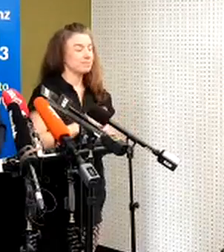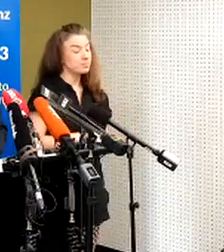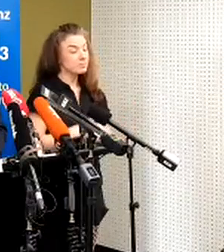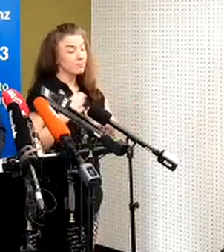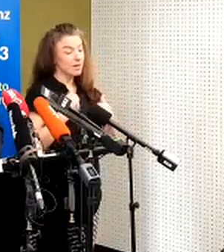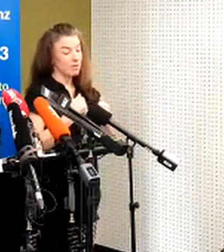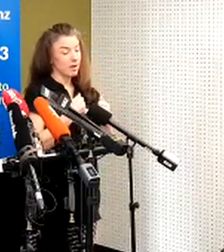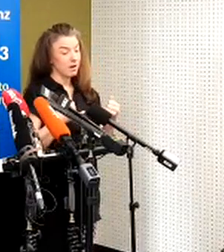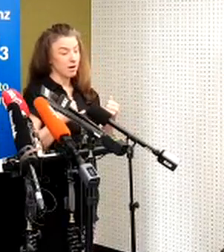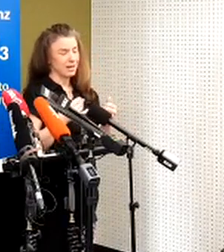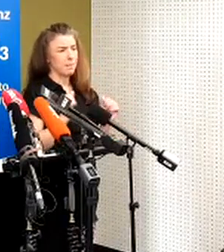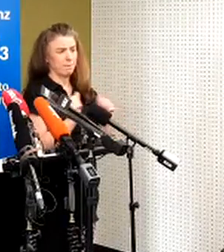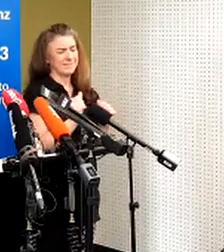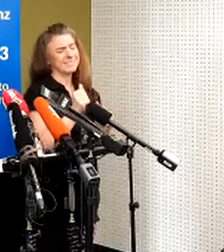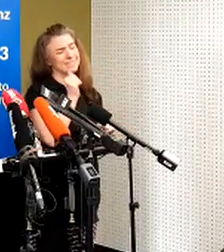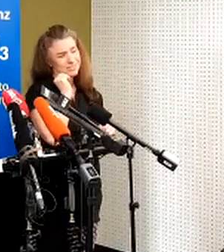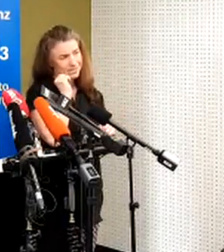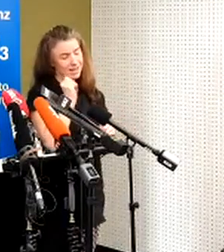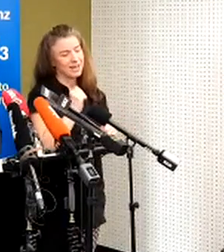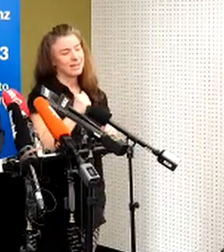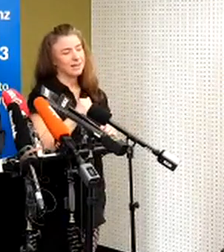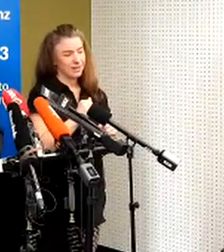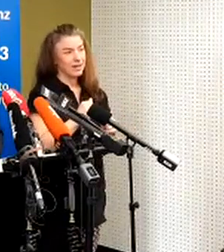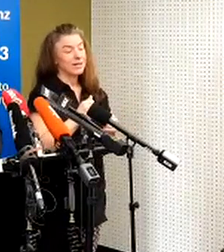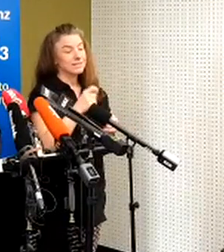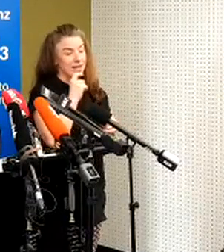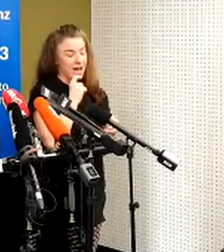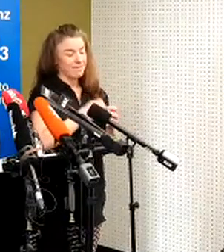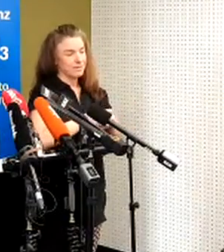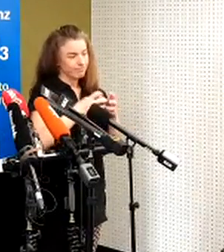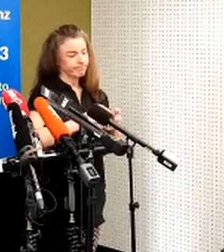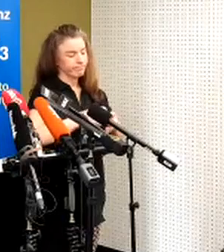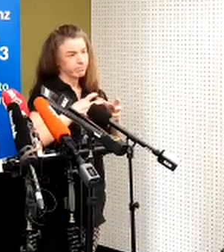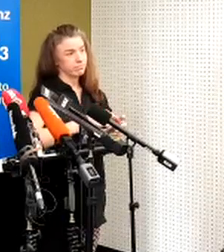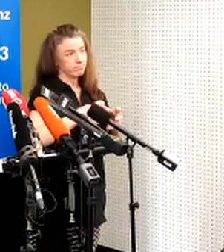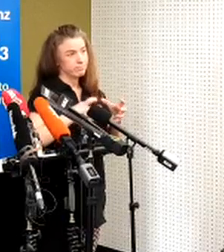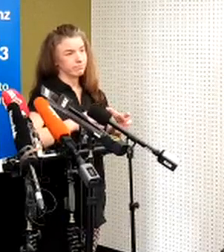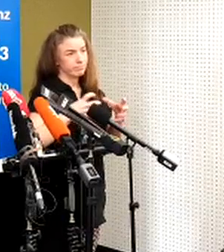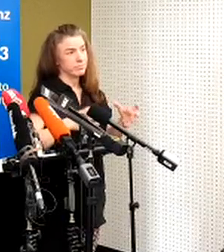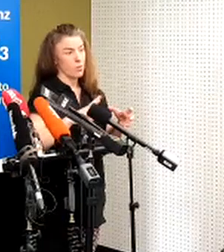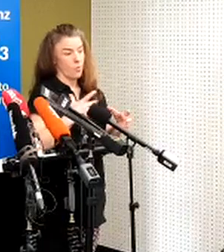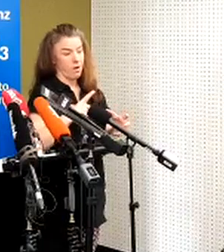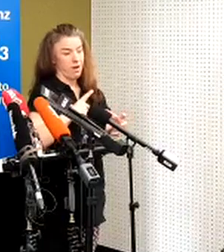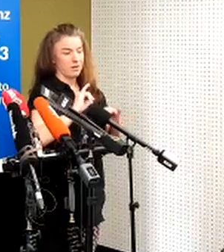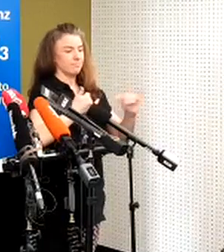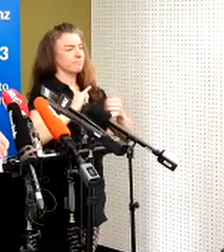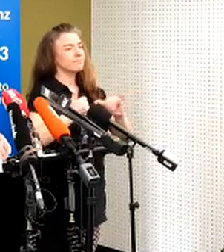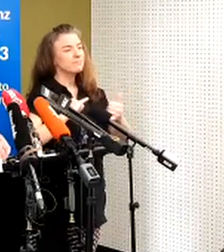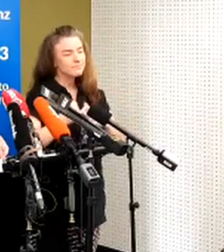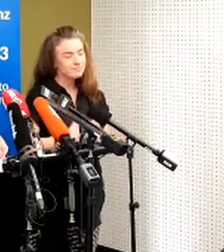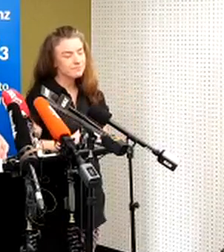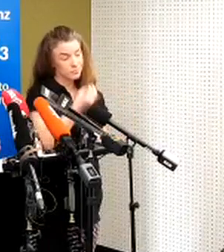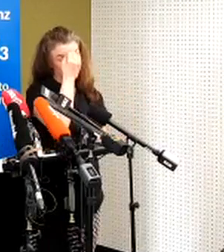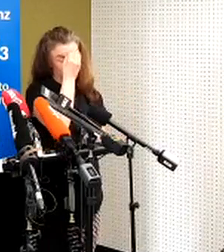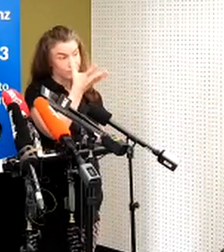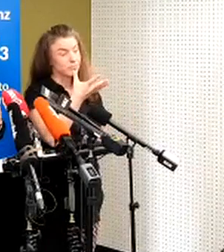Healthline had another very big day yesterday, and they continue to scale up their staff numbers to deal with the interest there is there. Just to